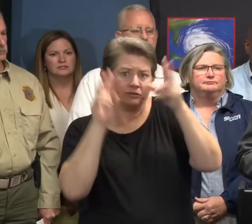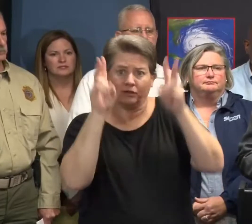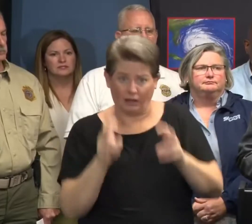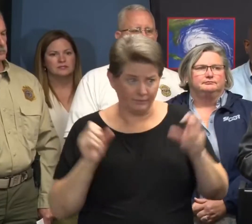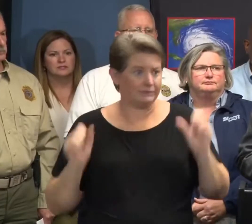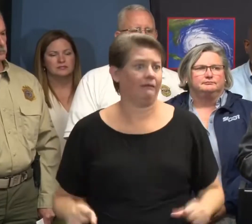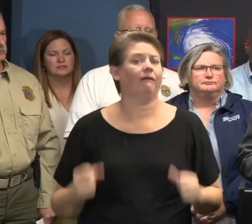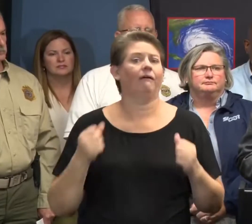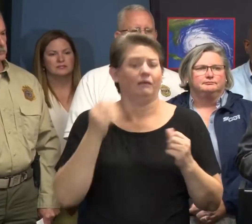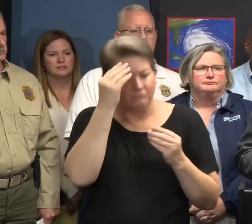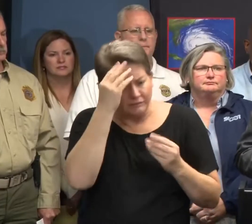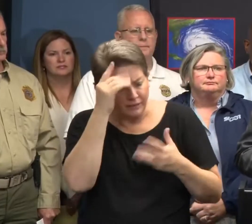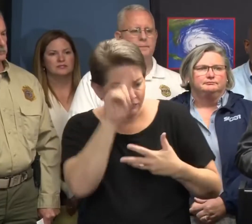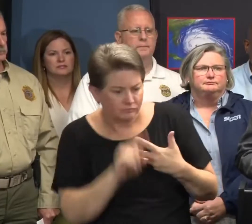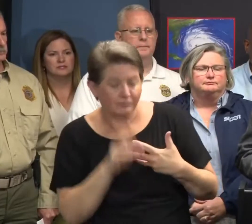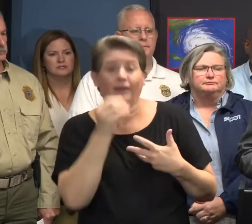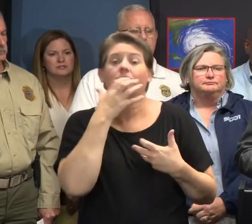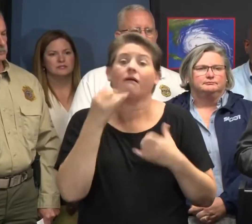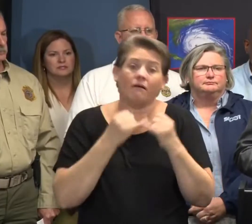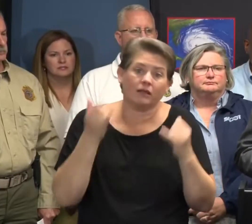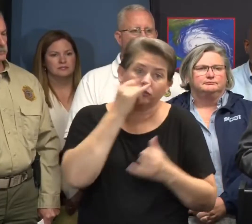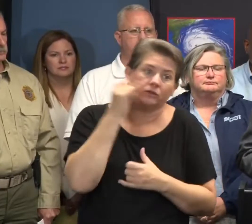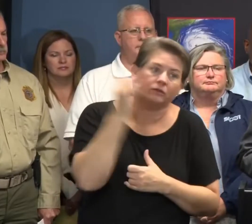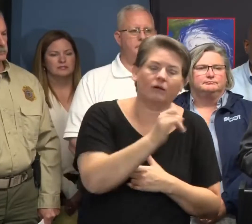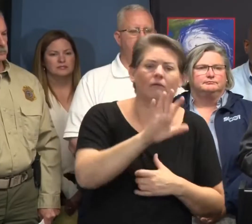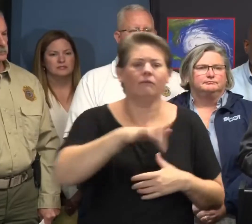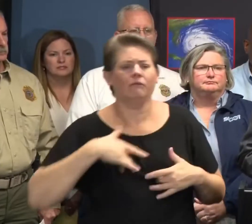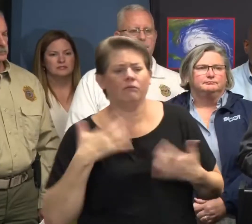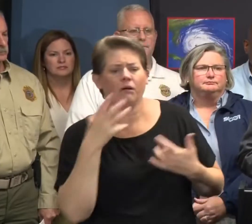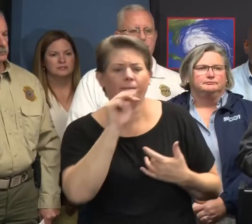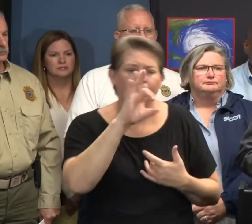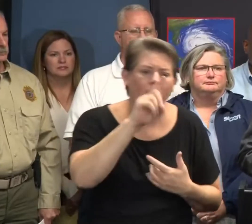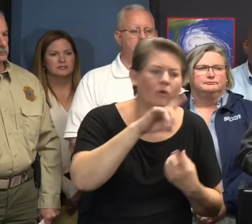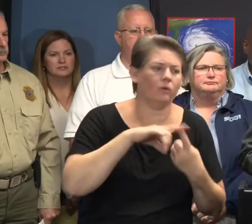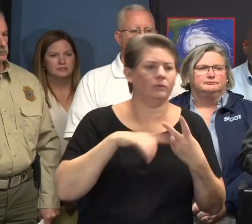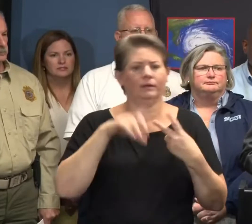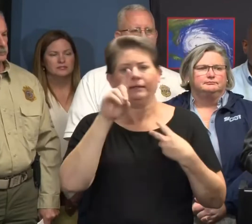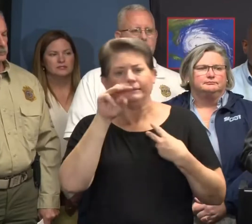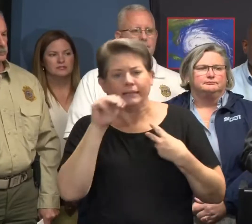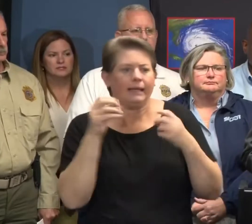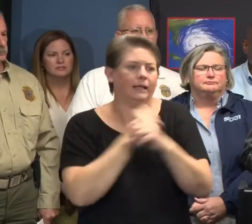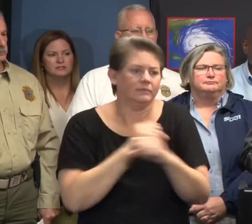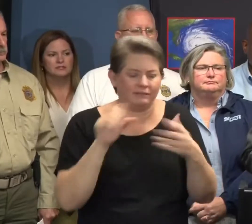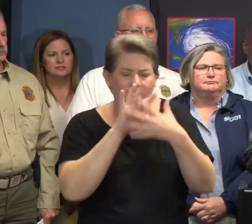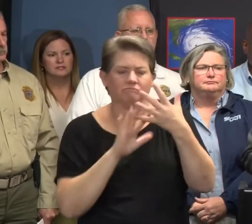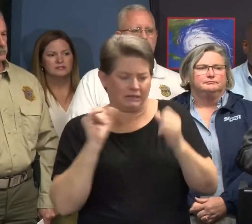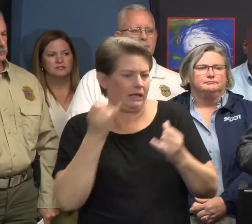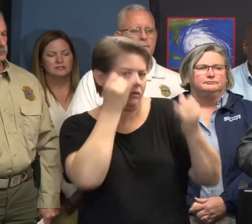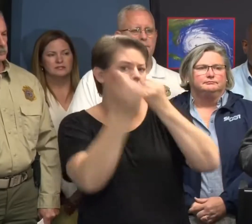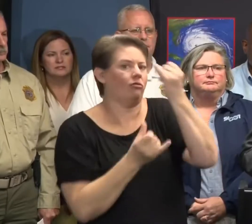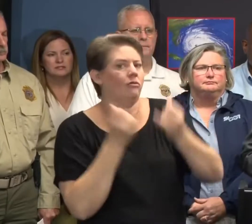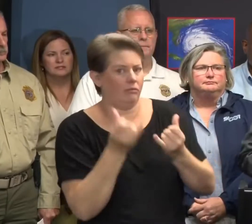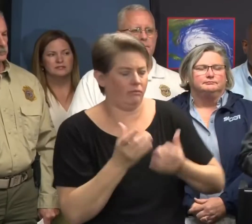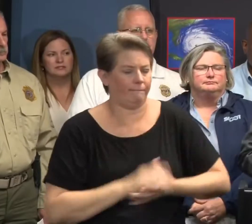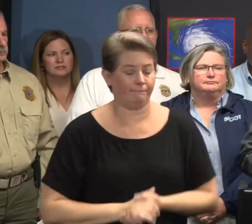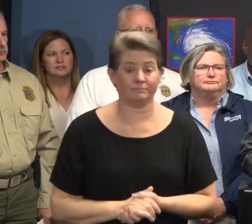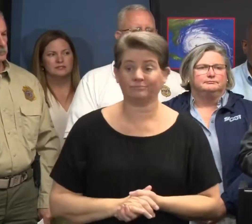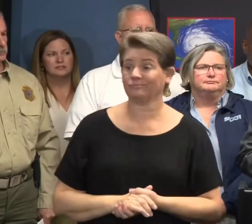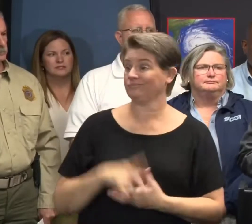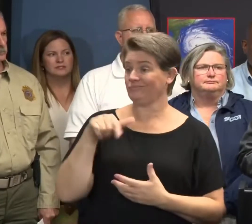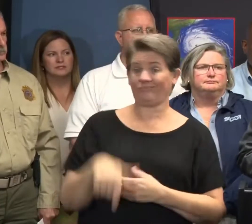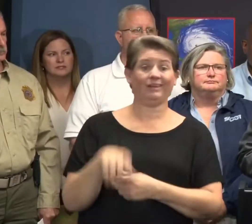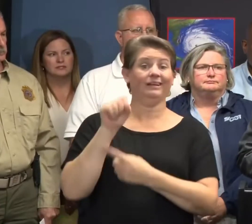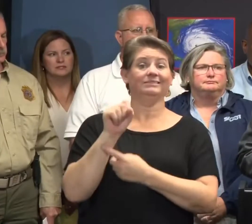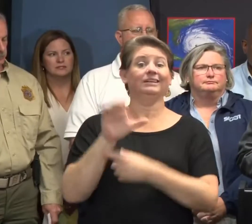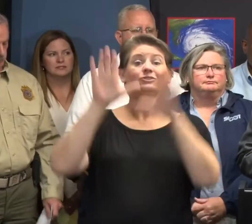also hotline numbers you can call for things like mold, dam safety, and those sorts of issues. Finally, let me just say, South Carolina is great